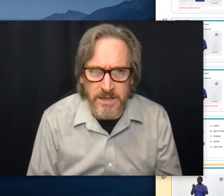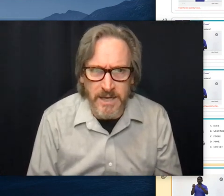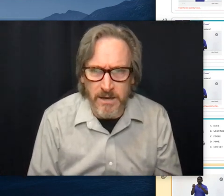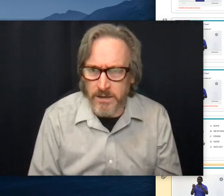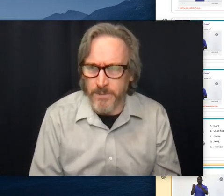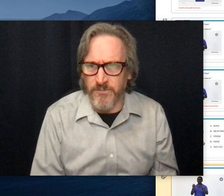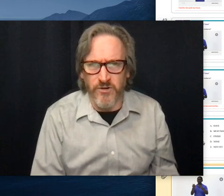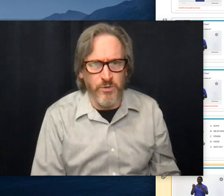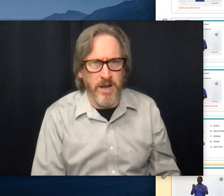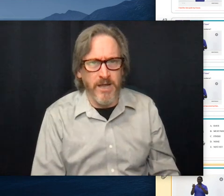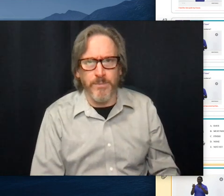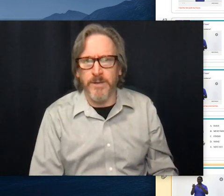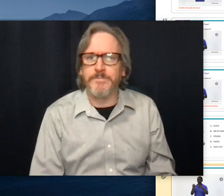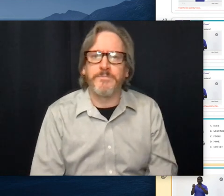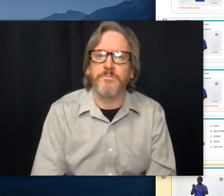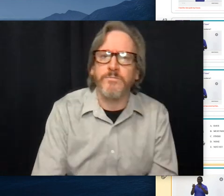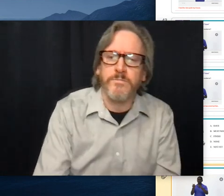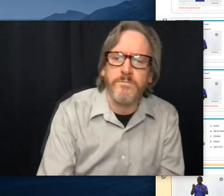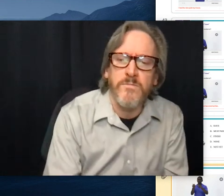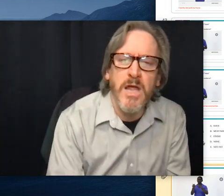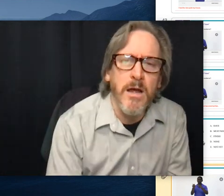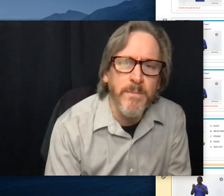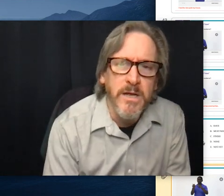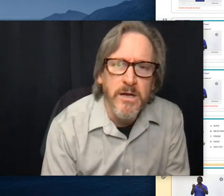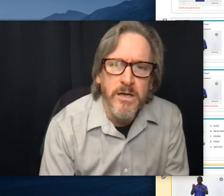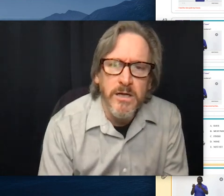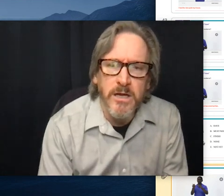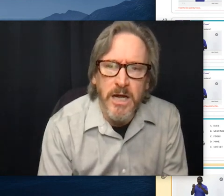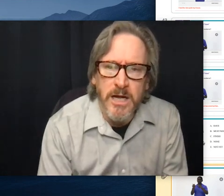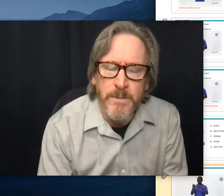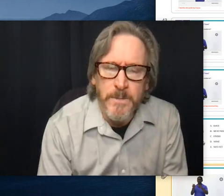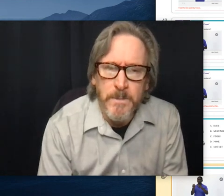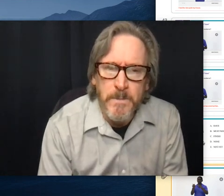to get a little bit further ahead. But